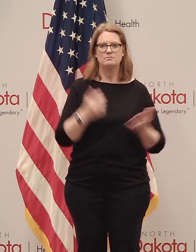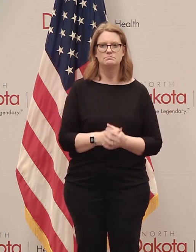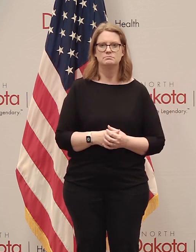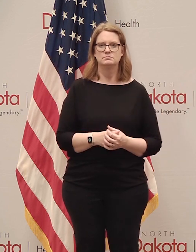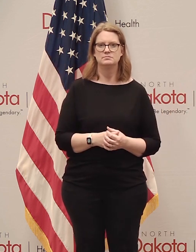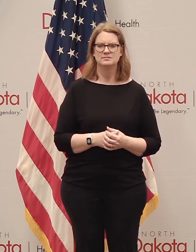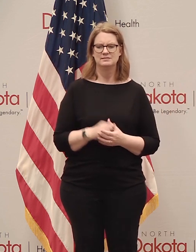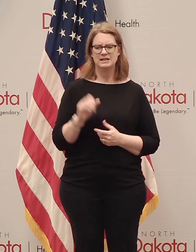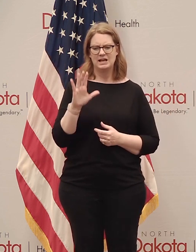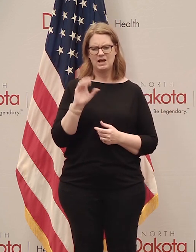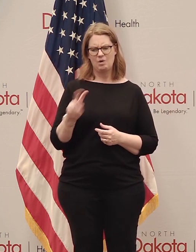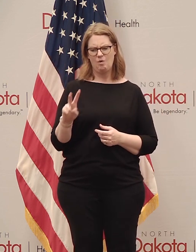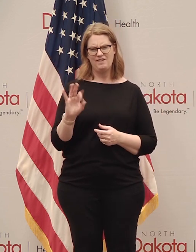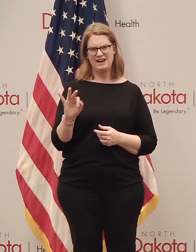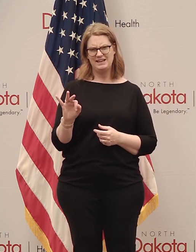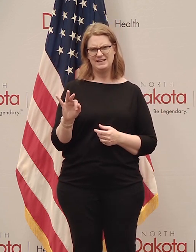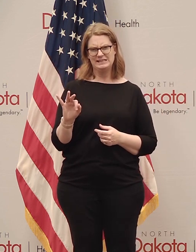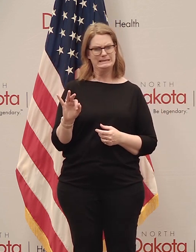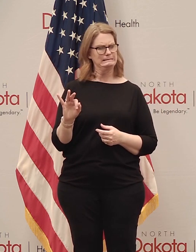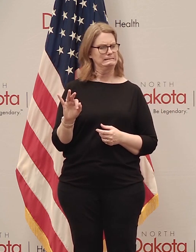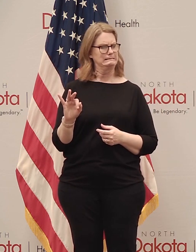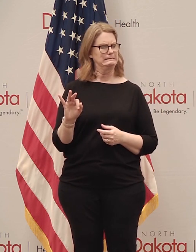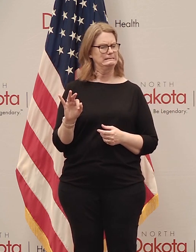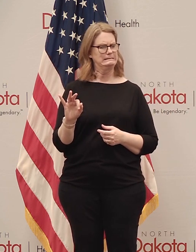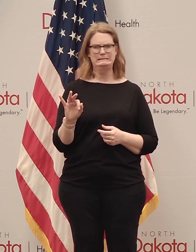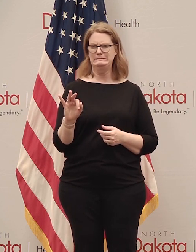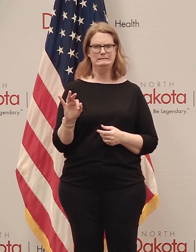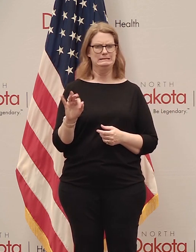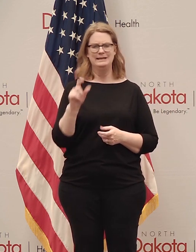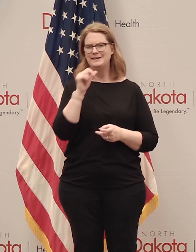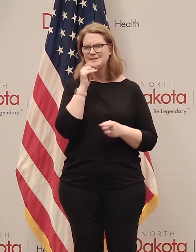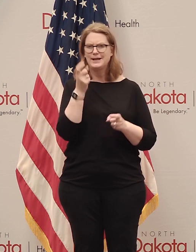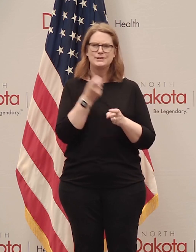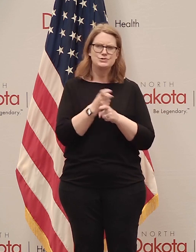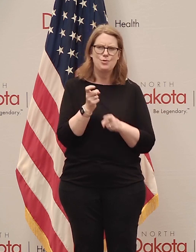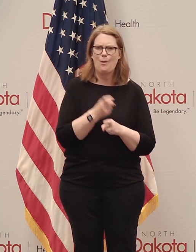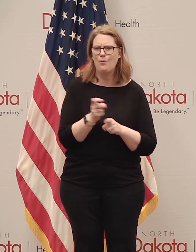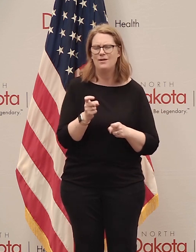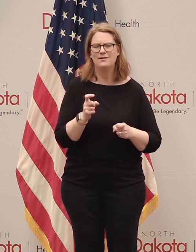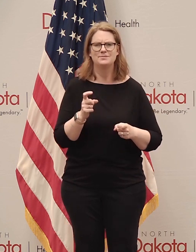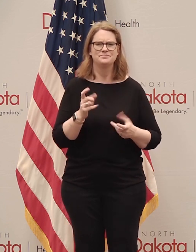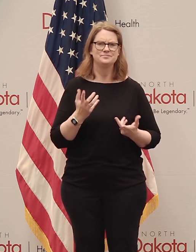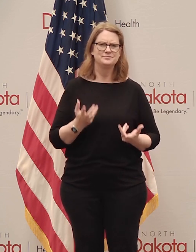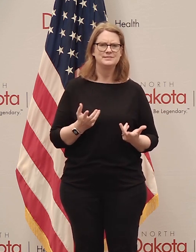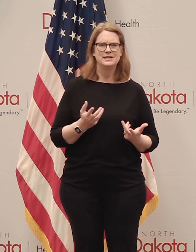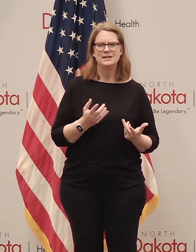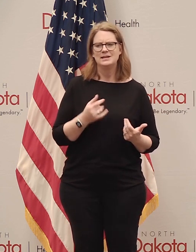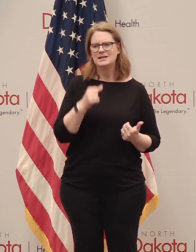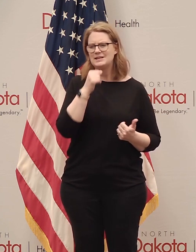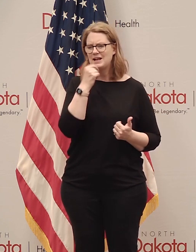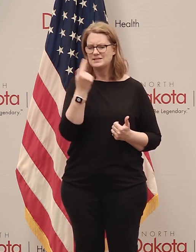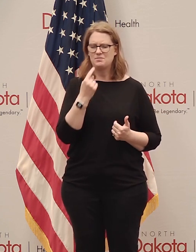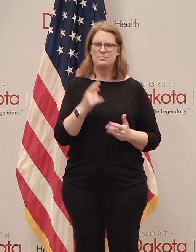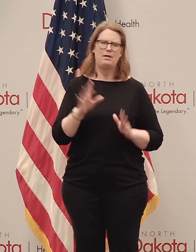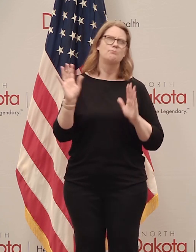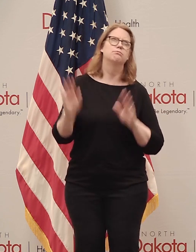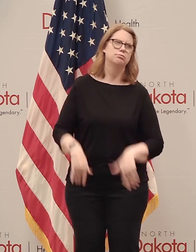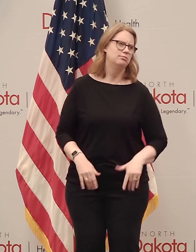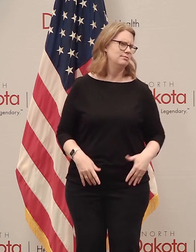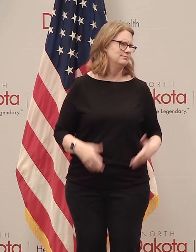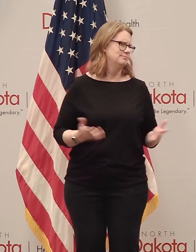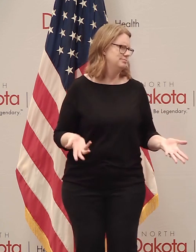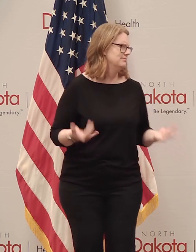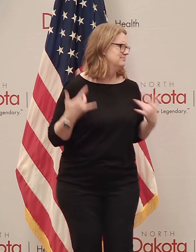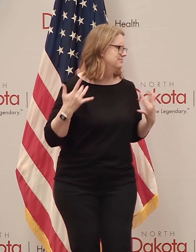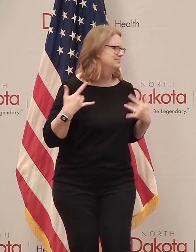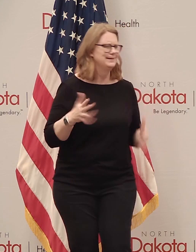then COVID-19's not a joke. It's not something that should be laughed off. It's not something like, oh, they're